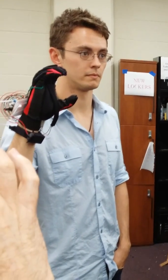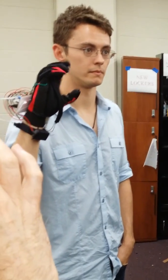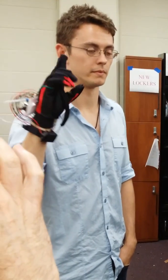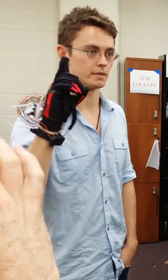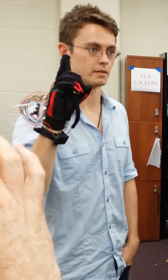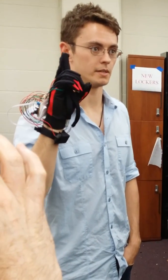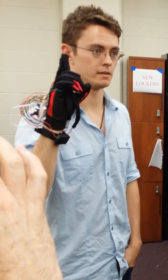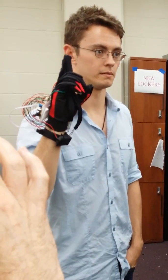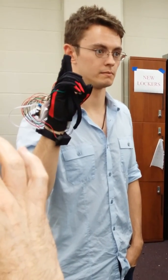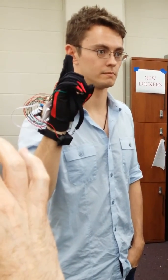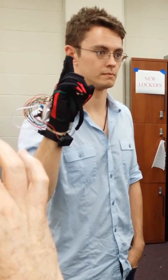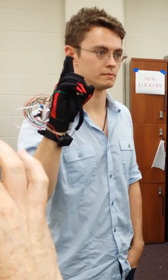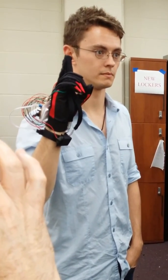right? There you go.